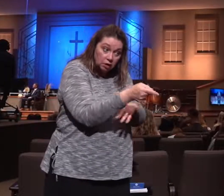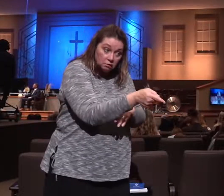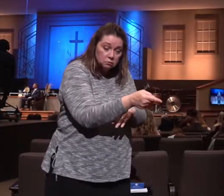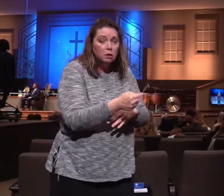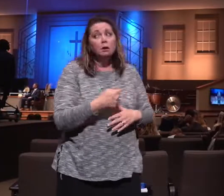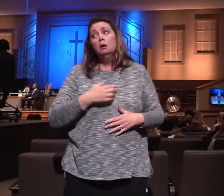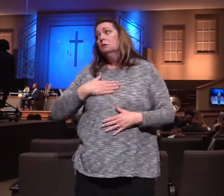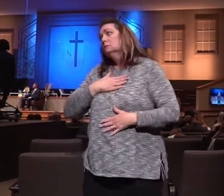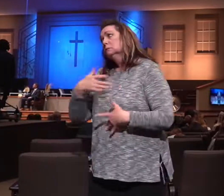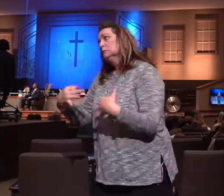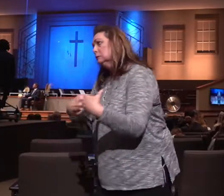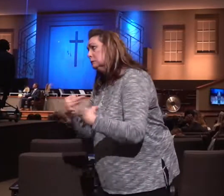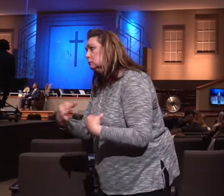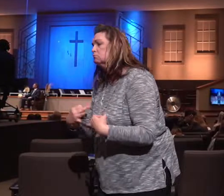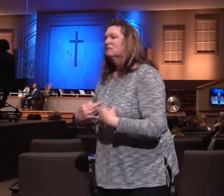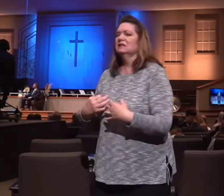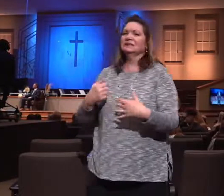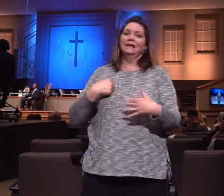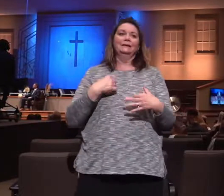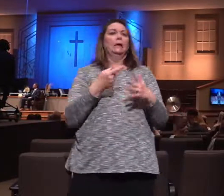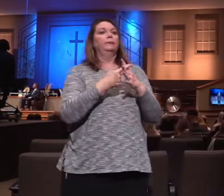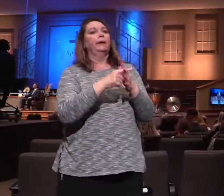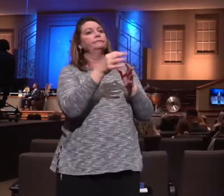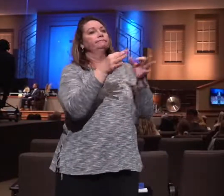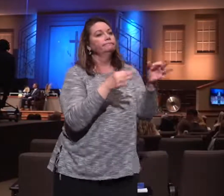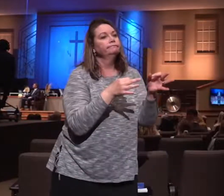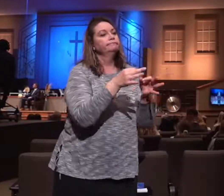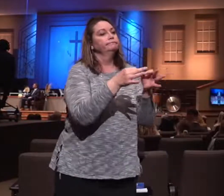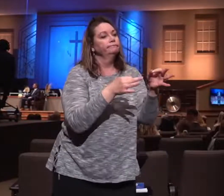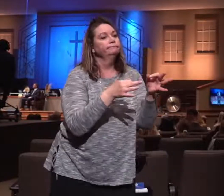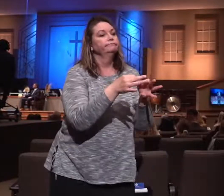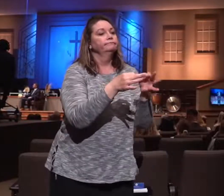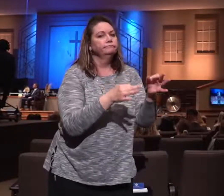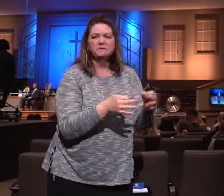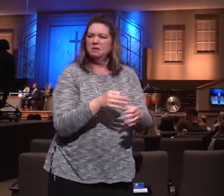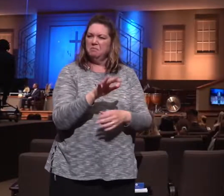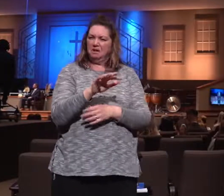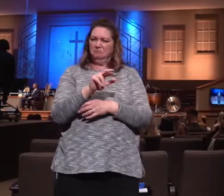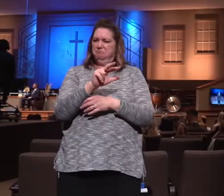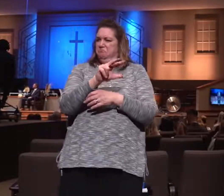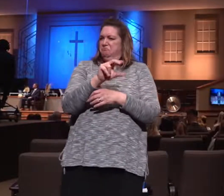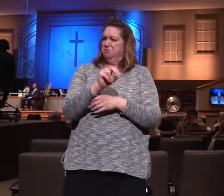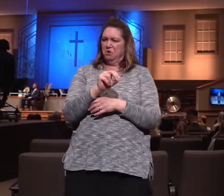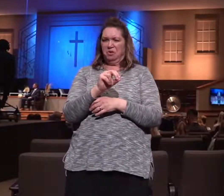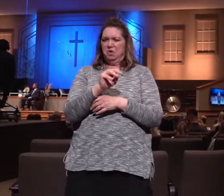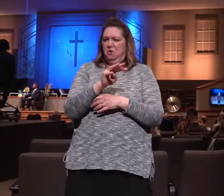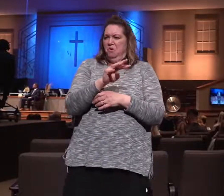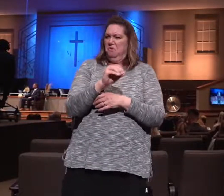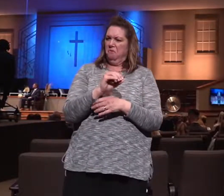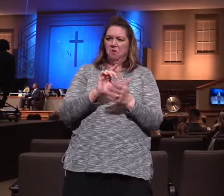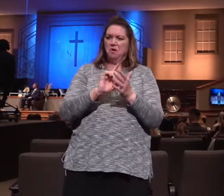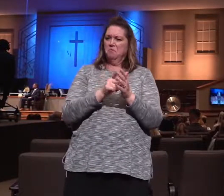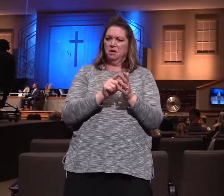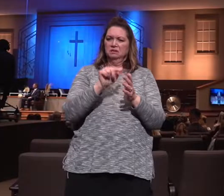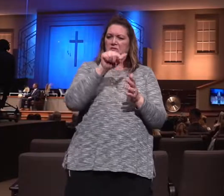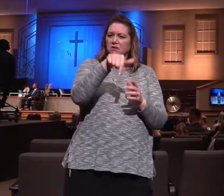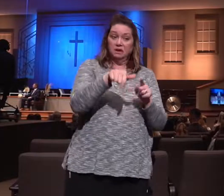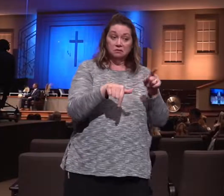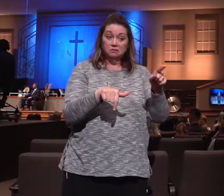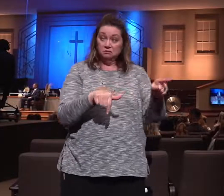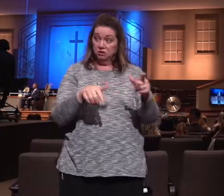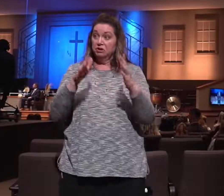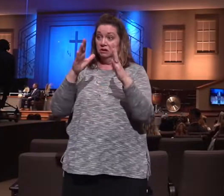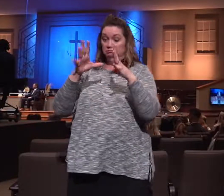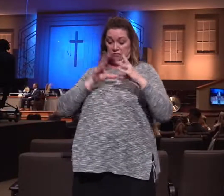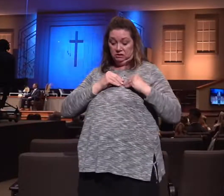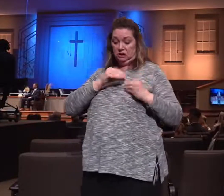know that. And I spent about 30, 45 minutes with her. And at the end of that time, she bowed her head. She trusted Christ in that room. I